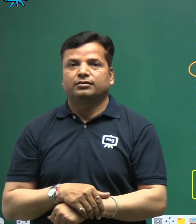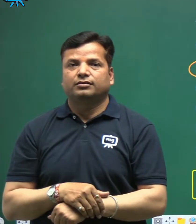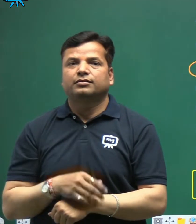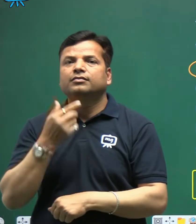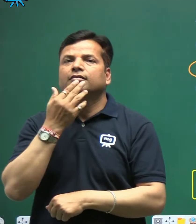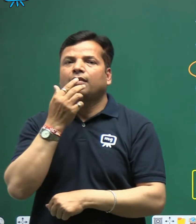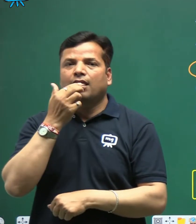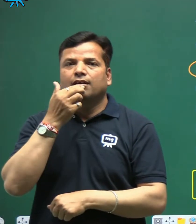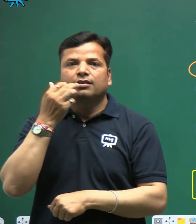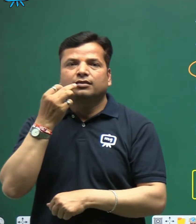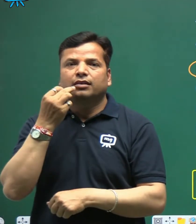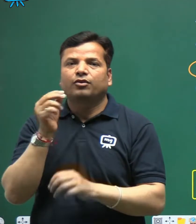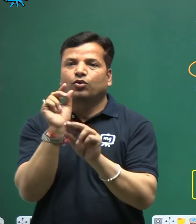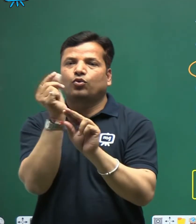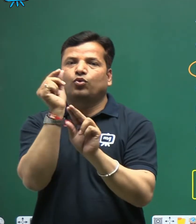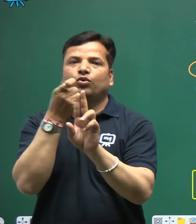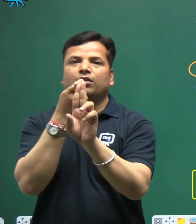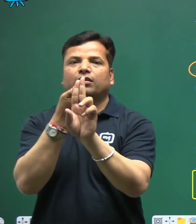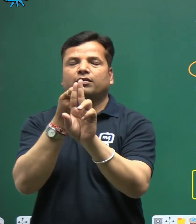sapphire